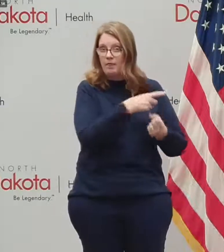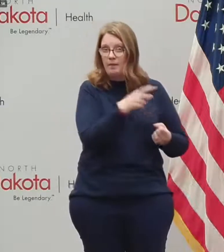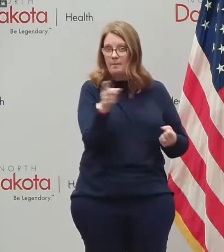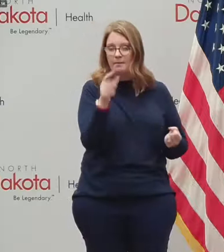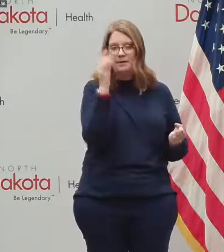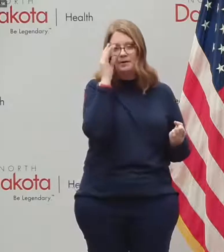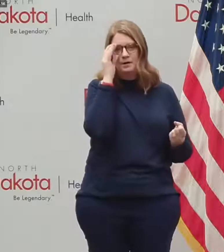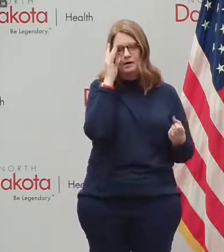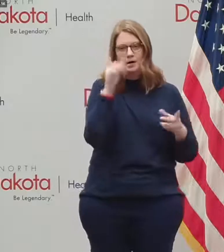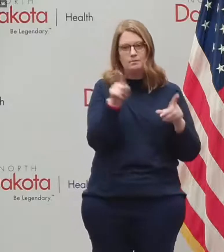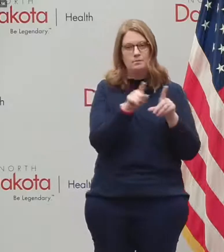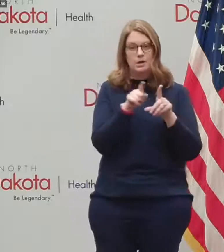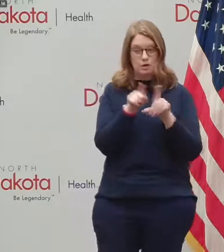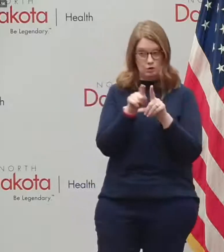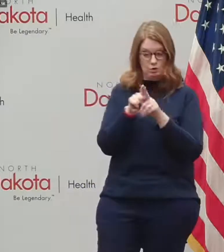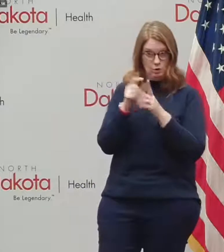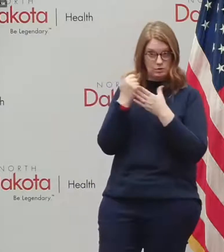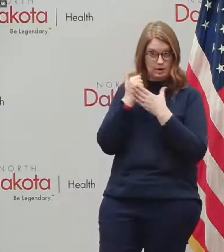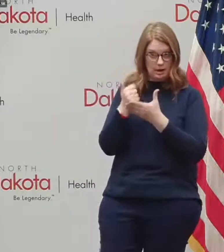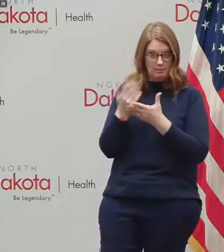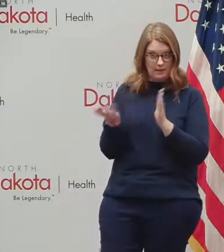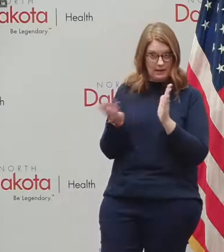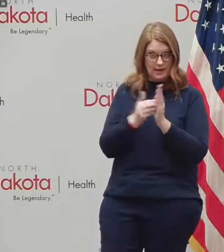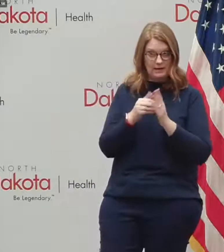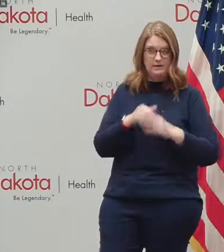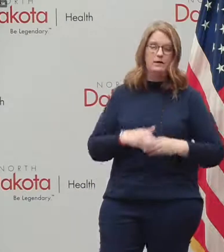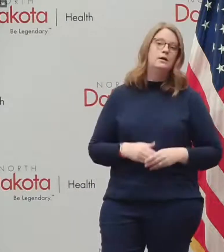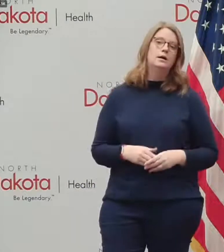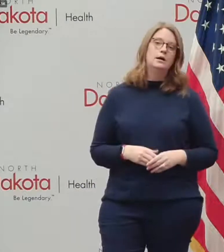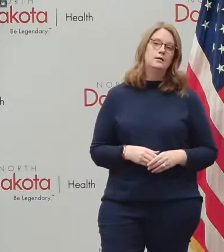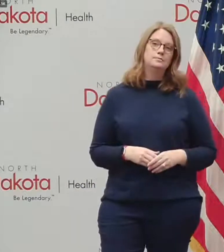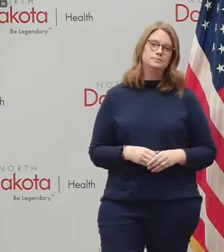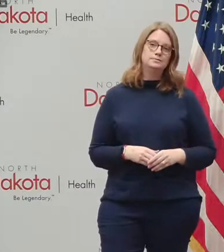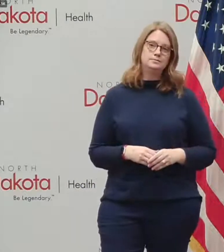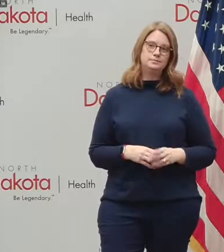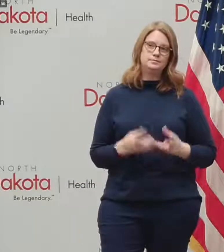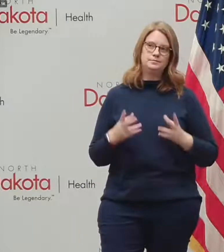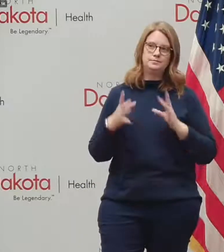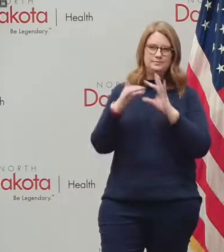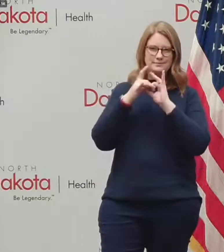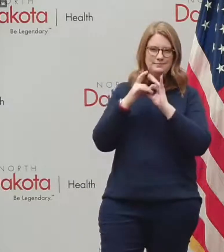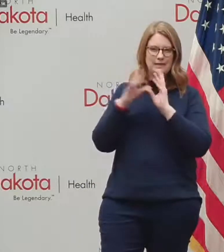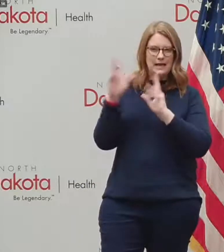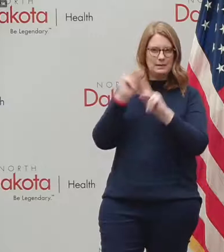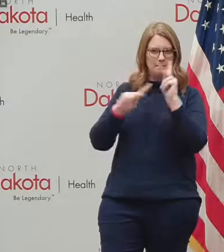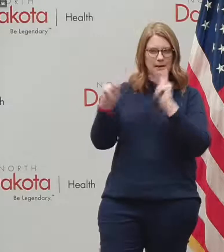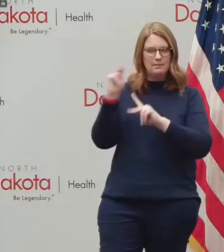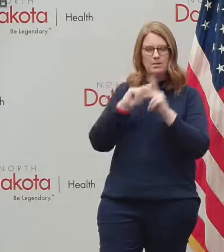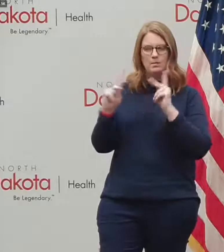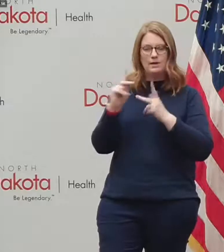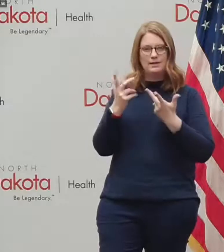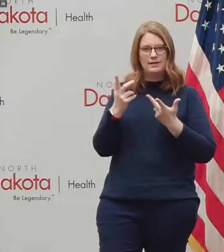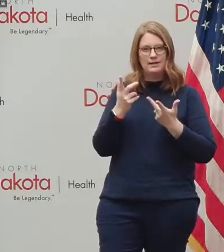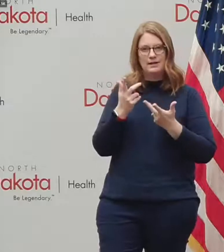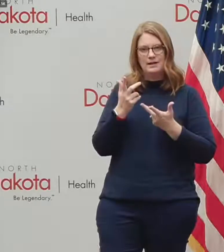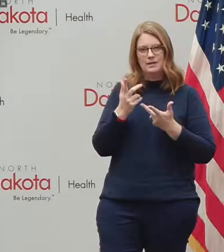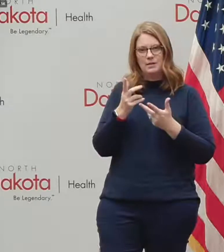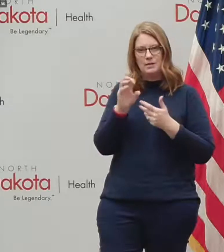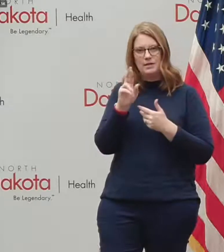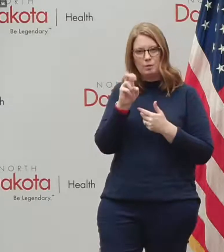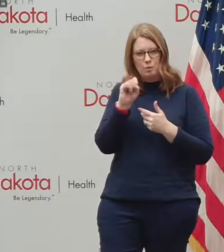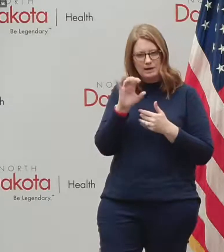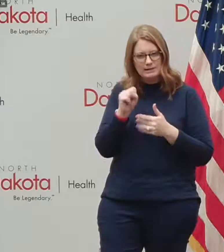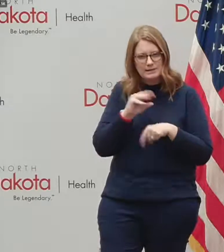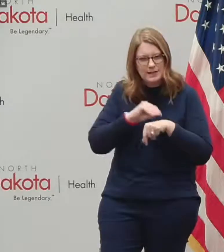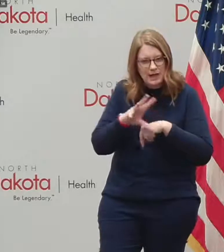also help another way, which is, again, we can connect people with free and confidential crisis counseling